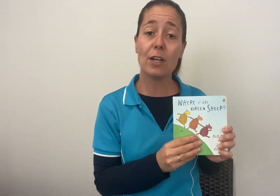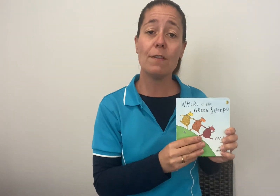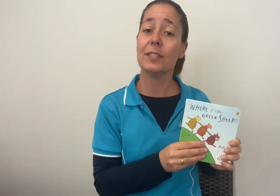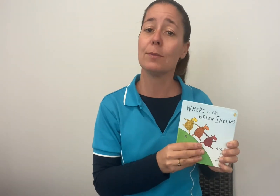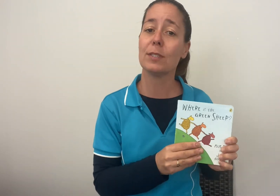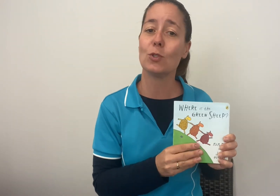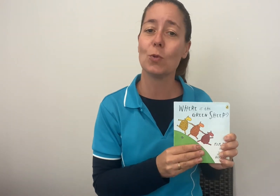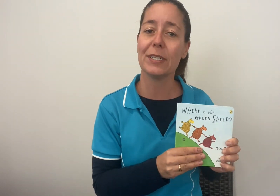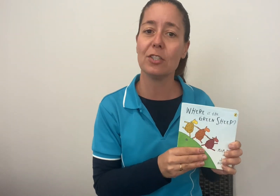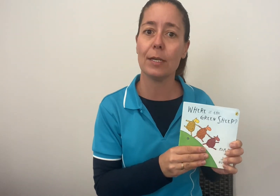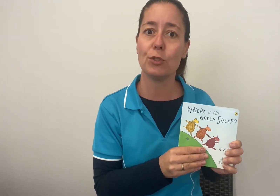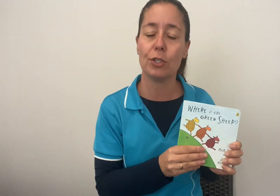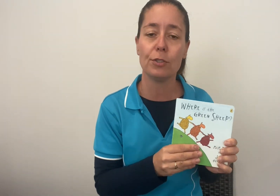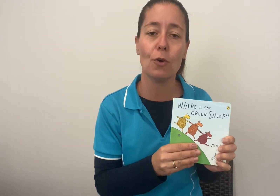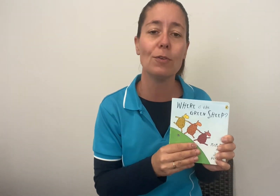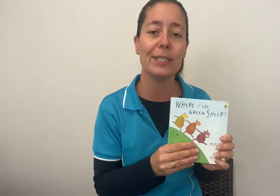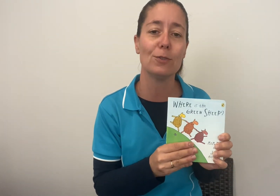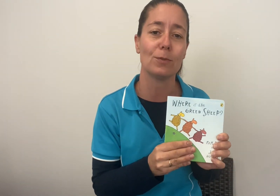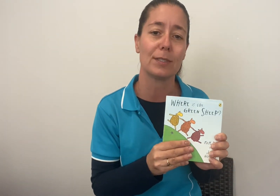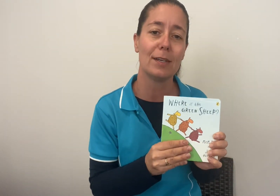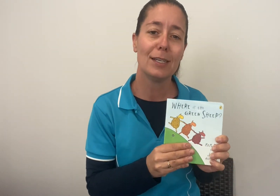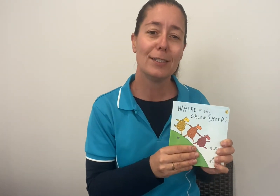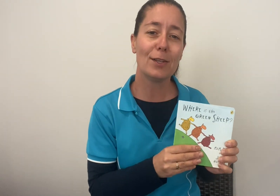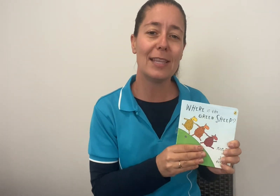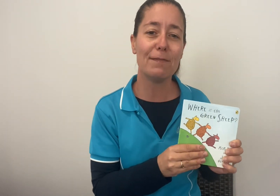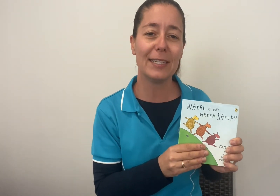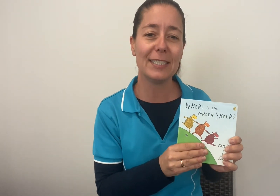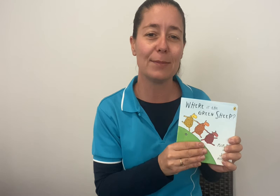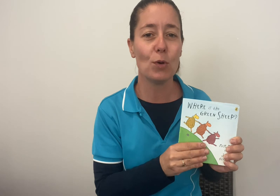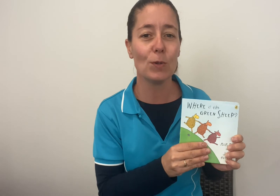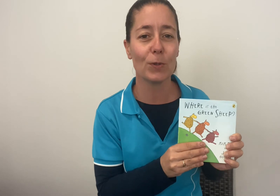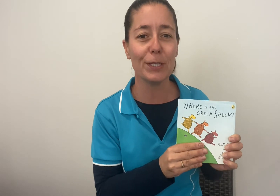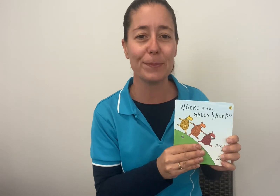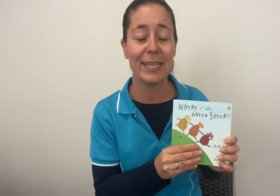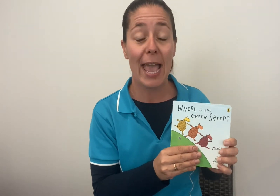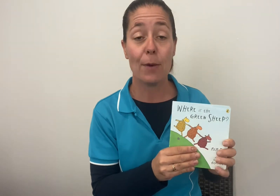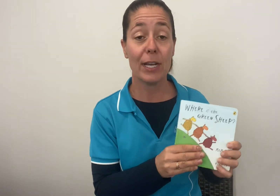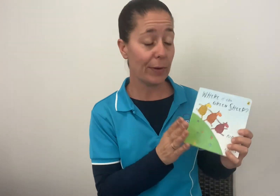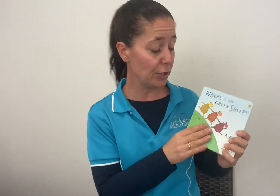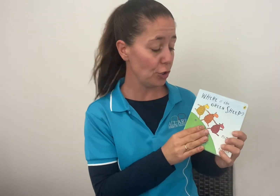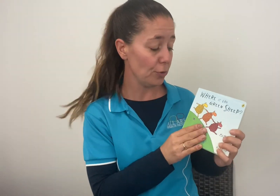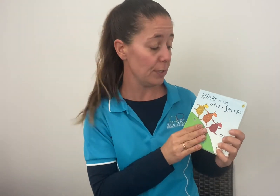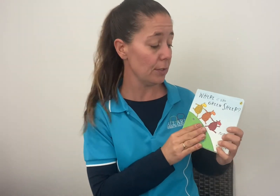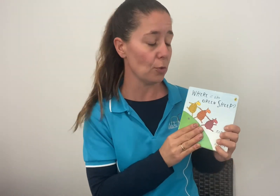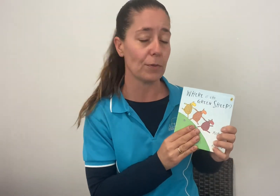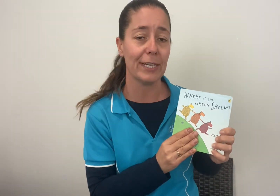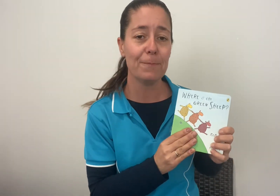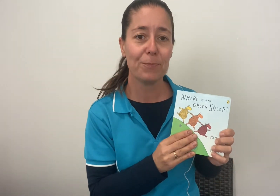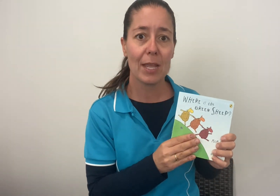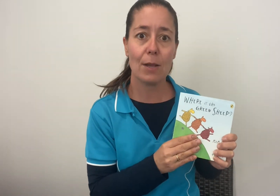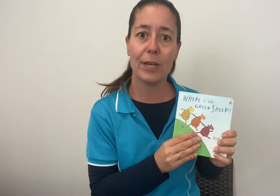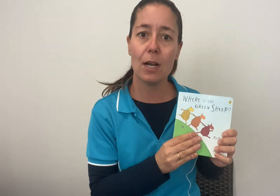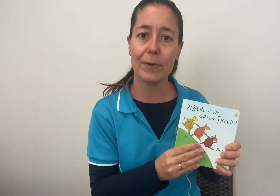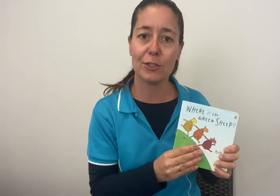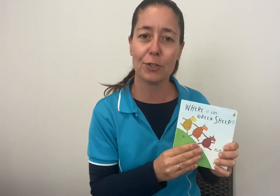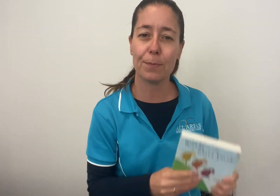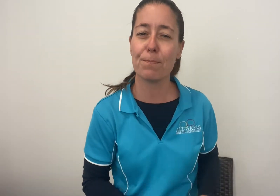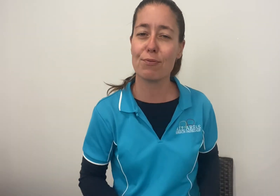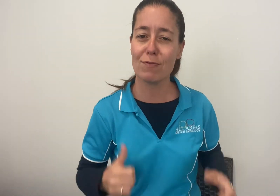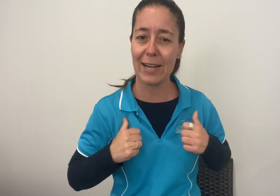some storytime tutorials. So lovely small groups, and we're going to choose a story and we're going to